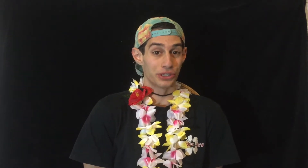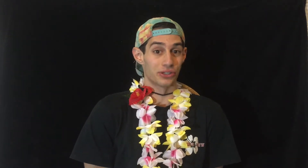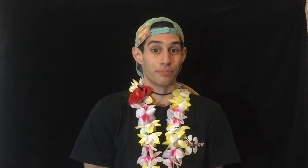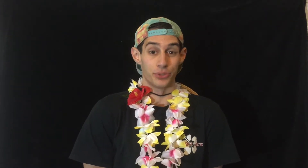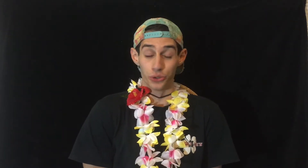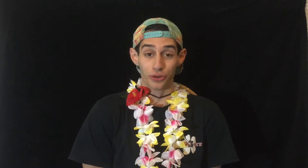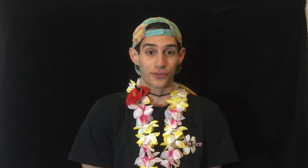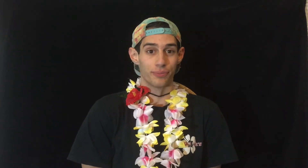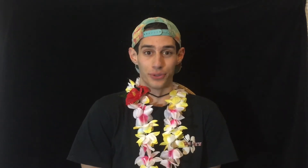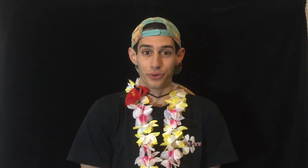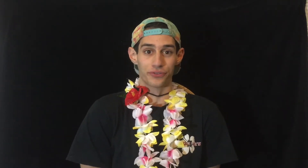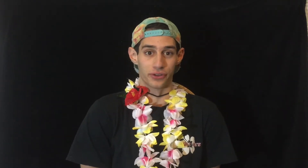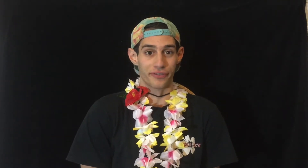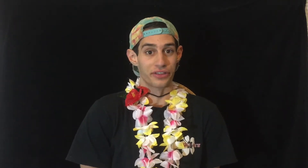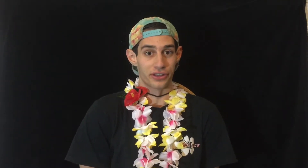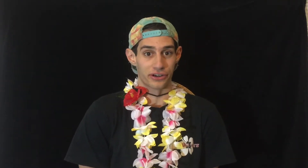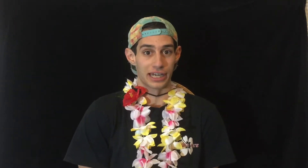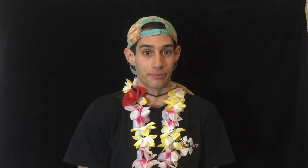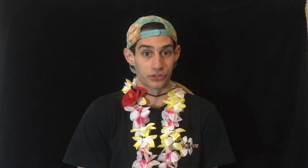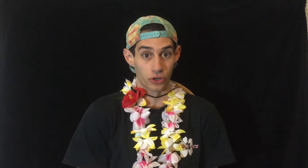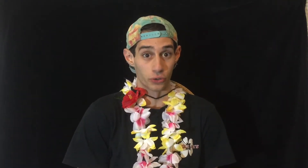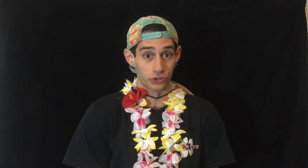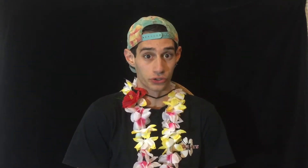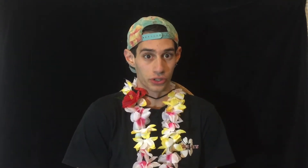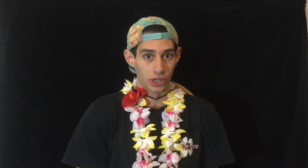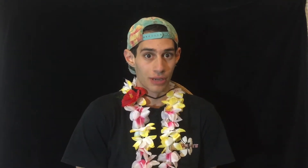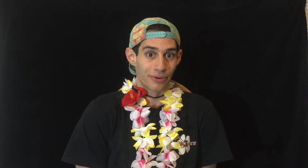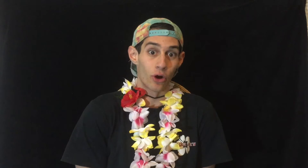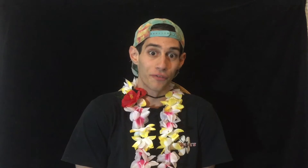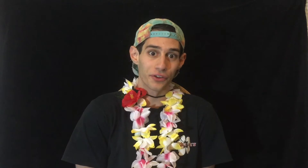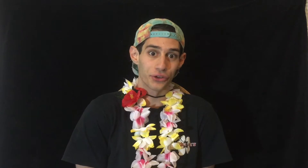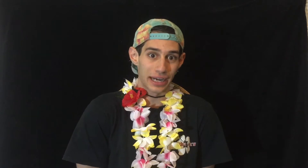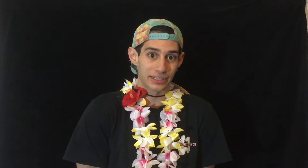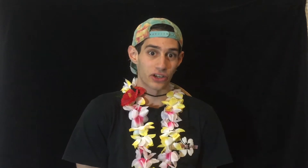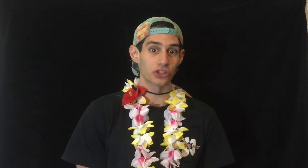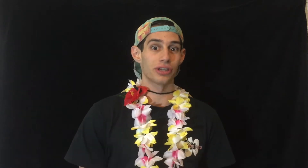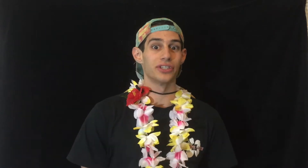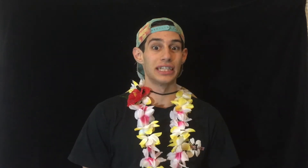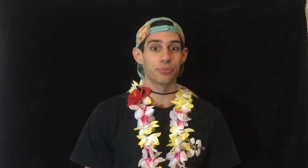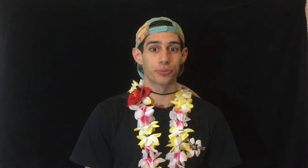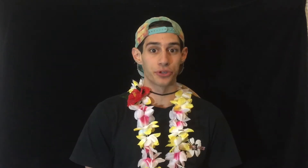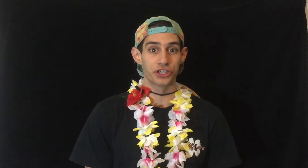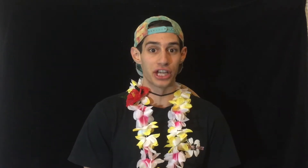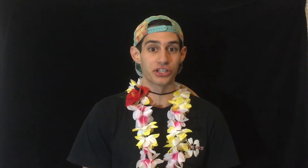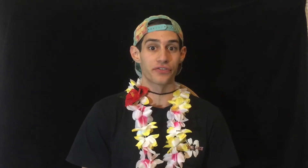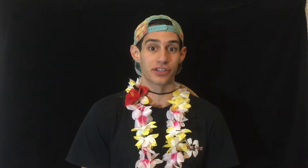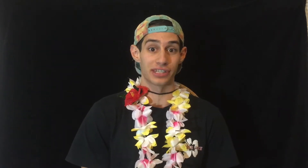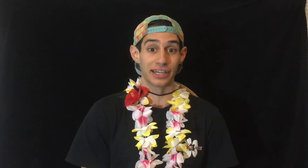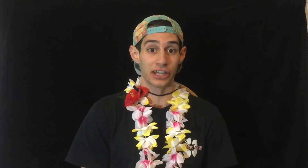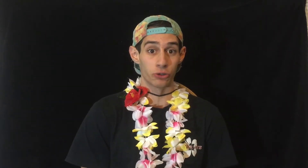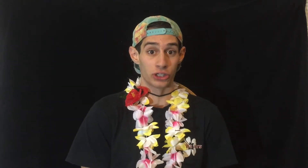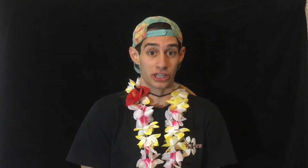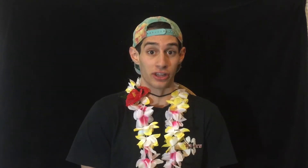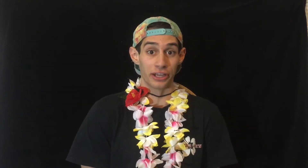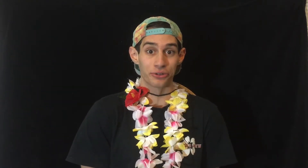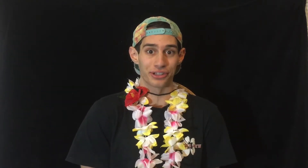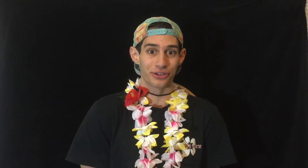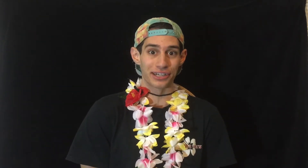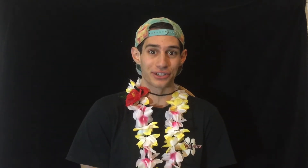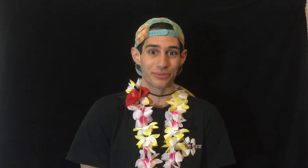a beautiful, beautiful event that our campus hosts. But hopefully you guys could also have a deeper appreciation for the sign language and the language that you guys are going to be